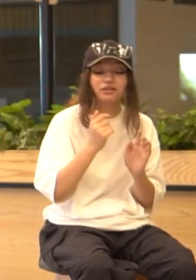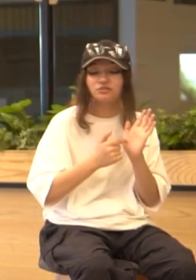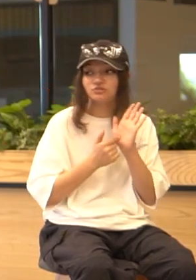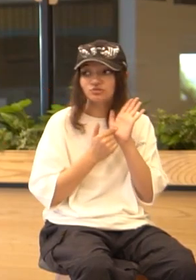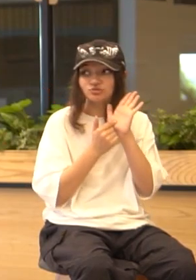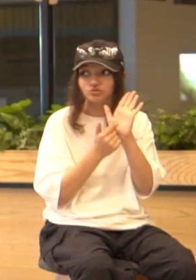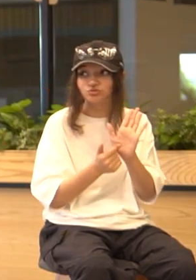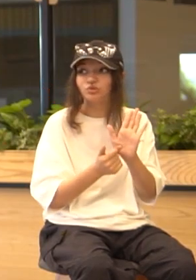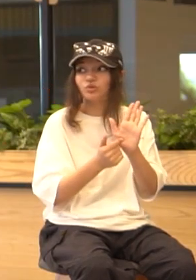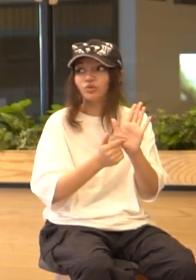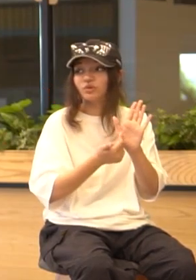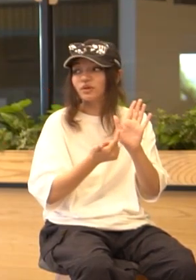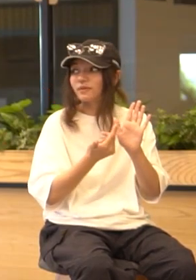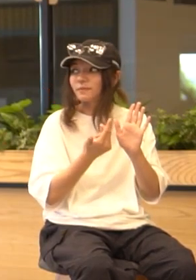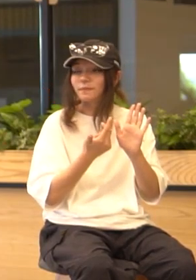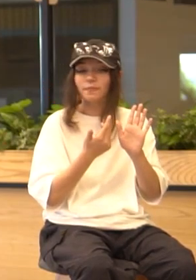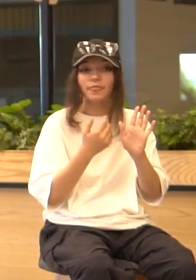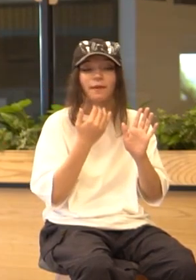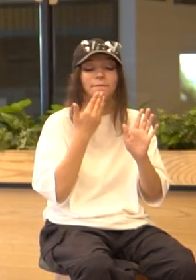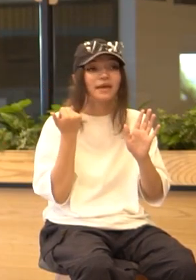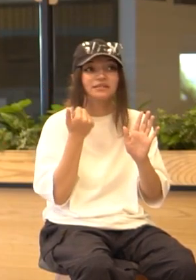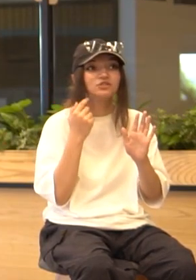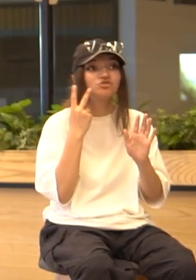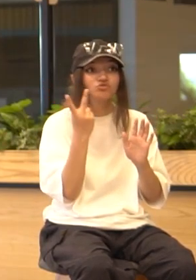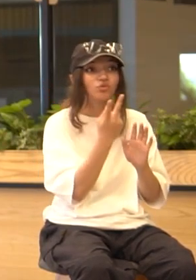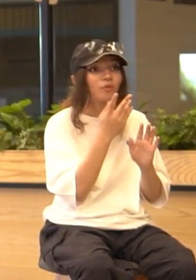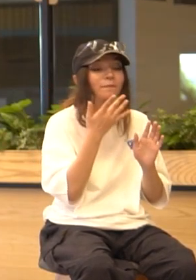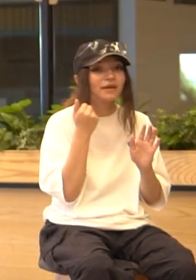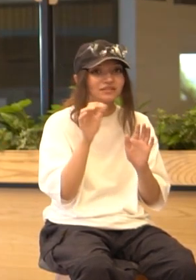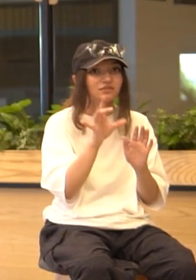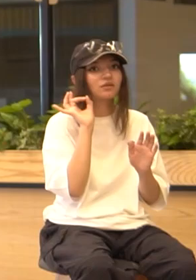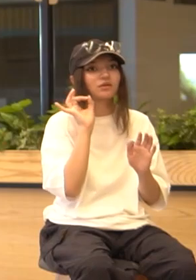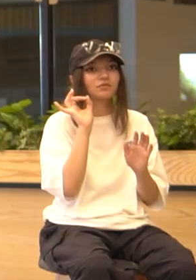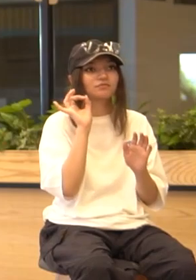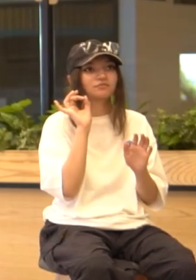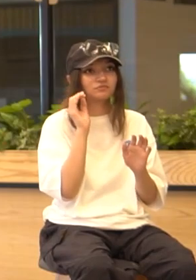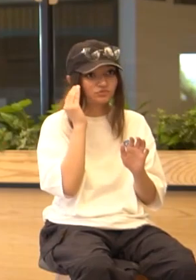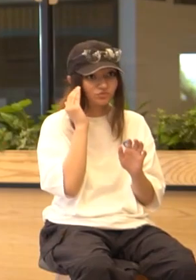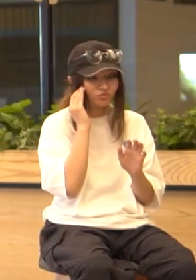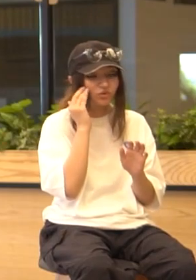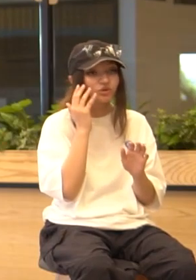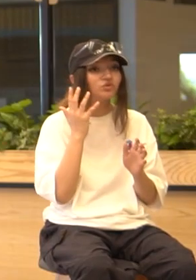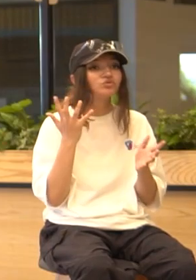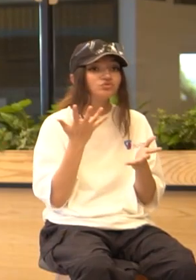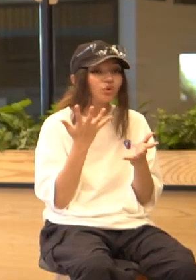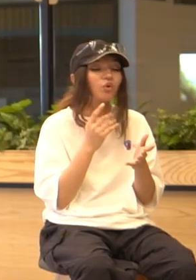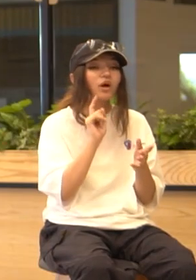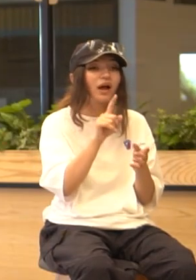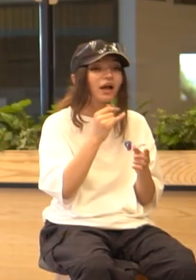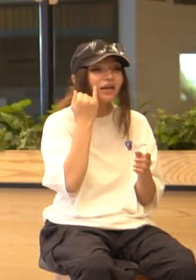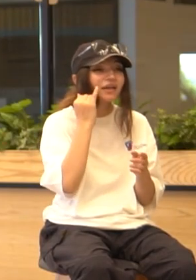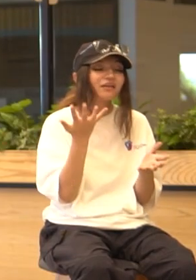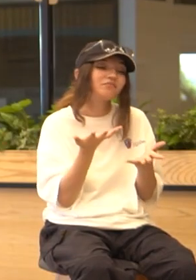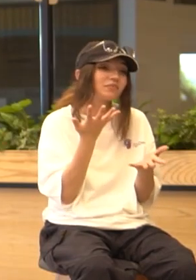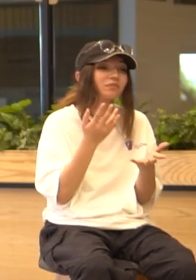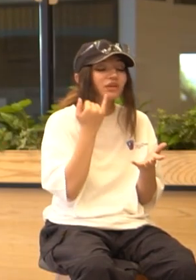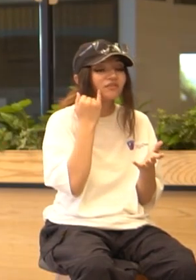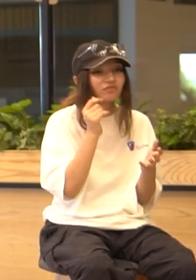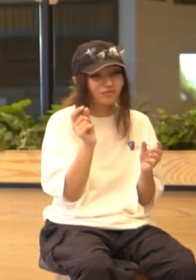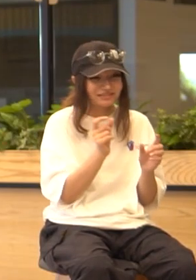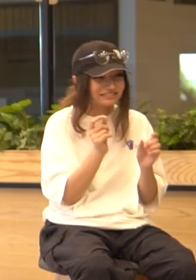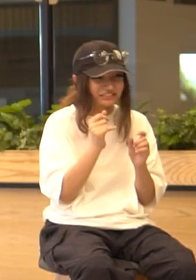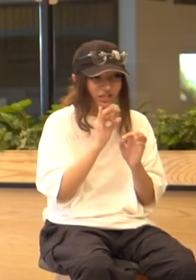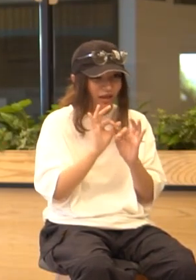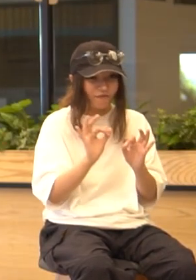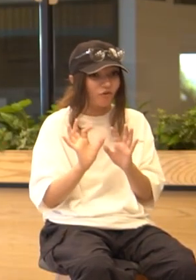You try to look for the best possible font. If everything is in Helvetica, it's still not going to look good. It's not still going to